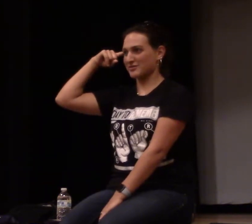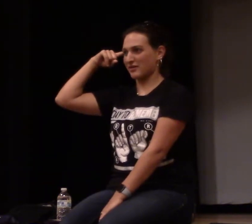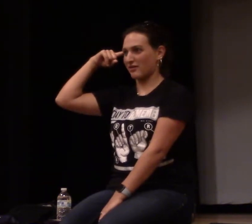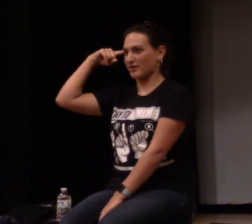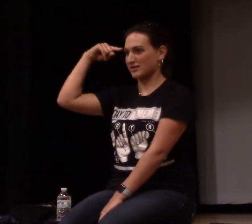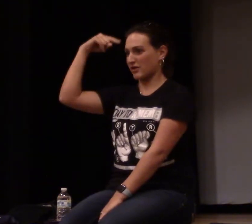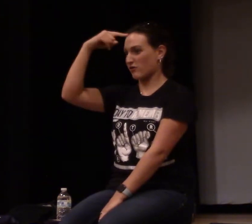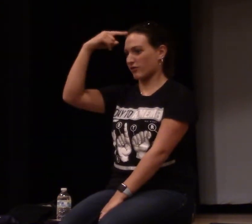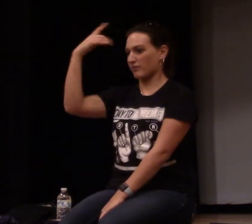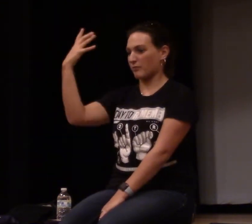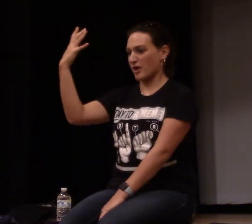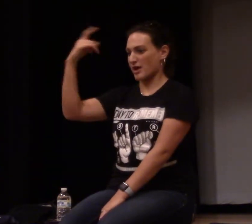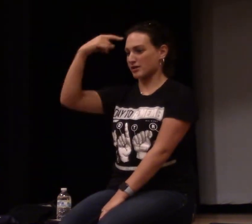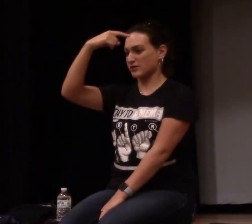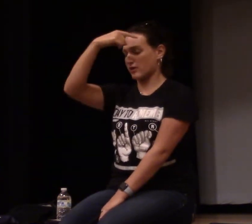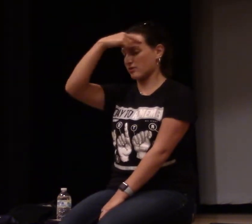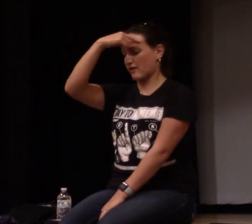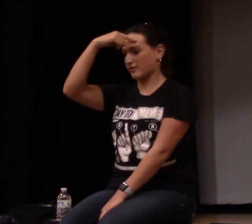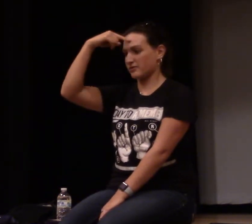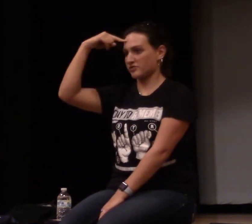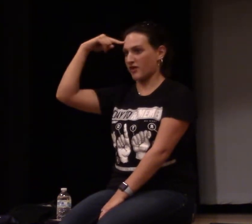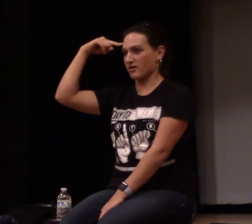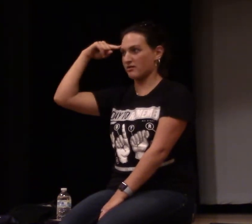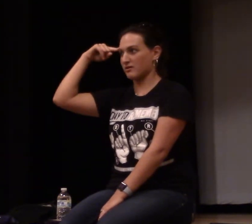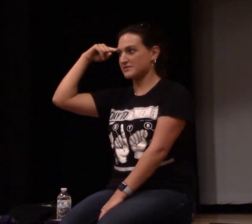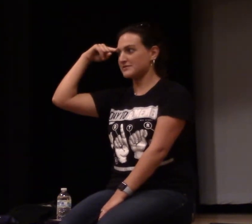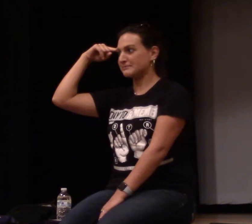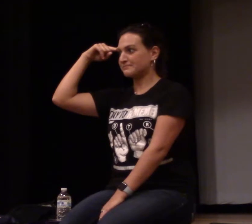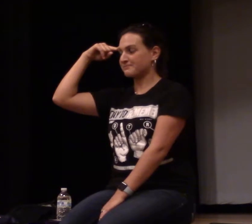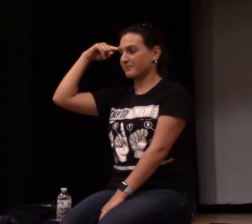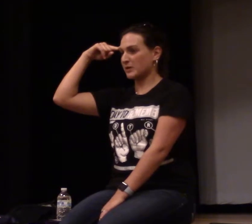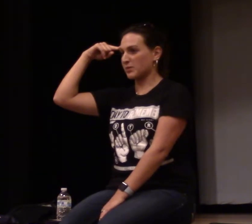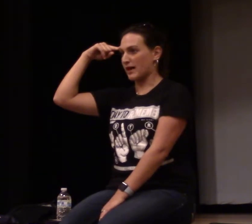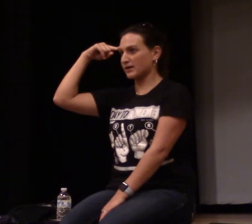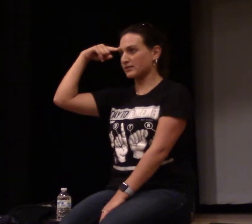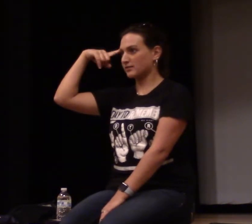across. And I'm right-handed, so I go left to right. Black.